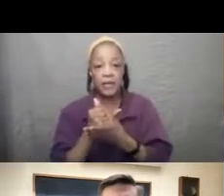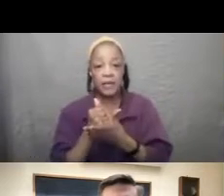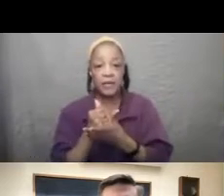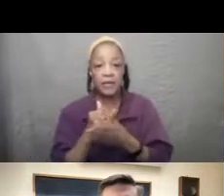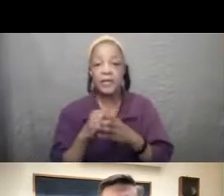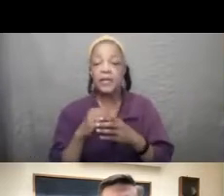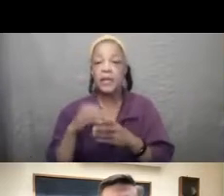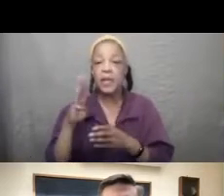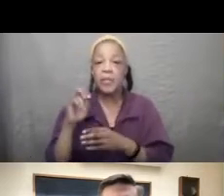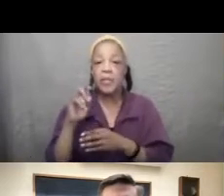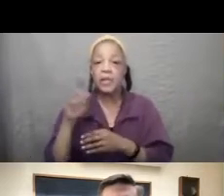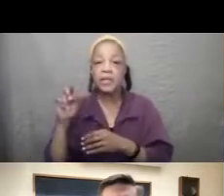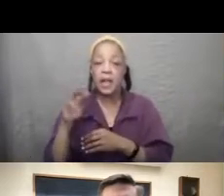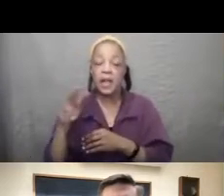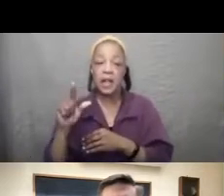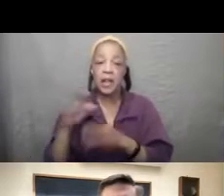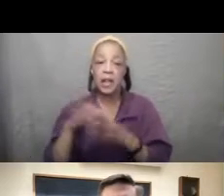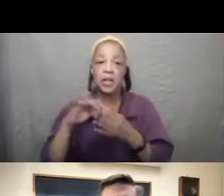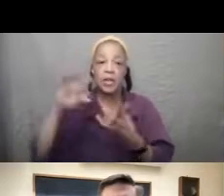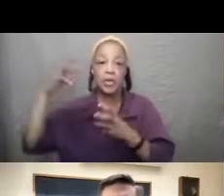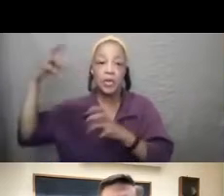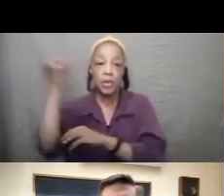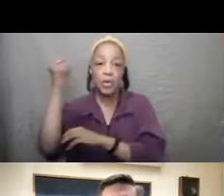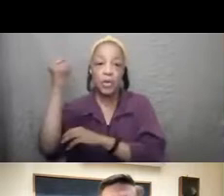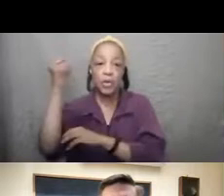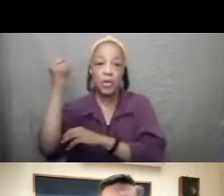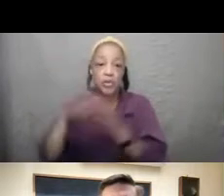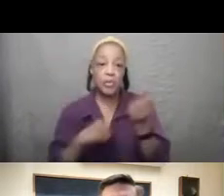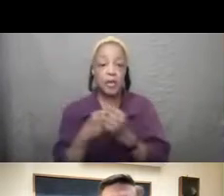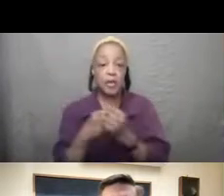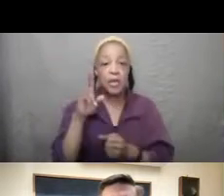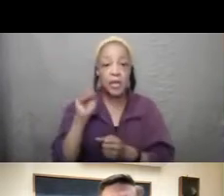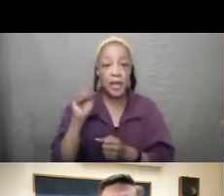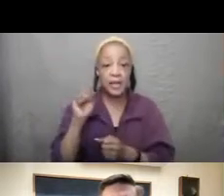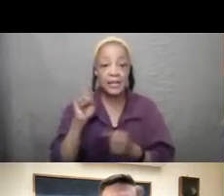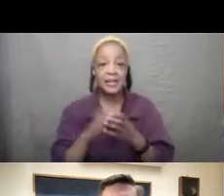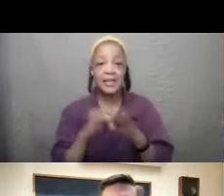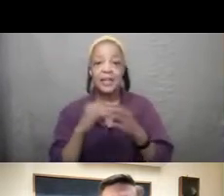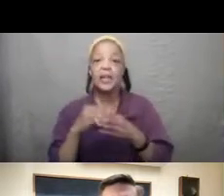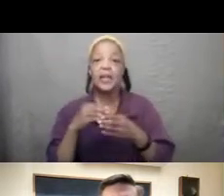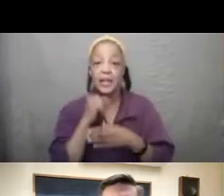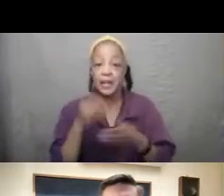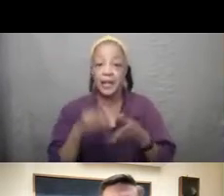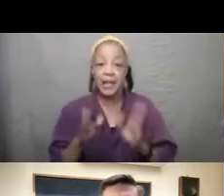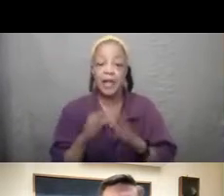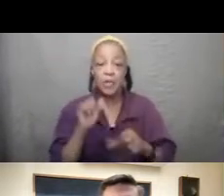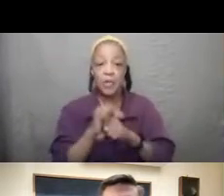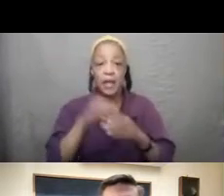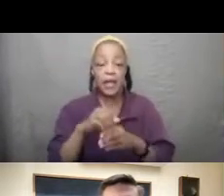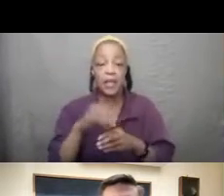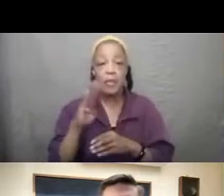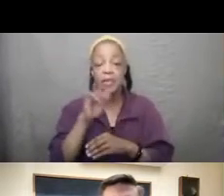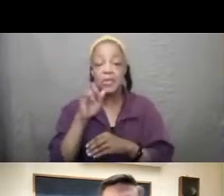supported by the military and covertly the United States, ended Frare's ability to work within the Brazilian system. He was imprisoned,